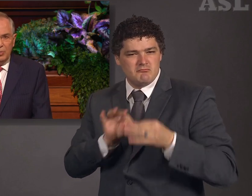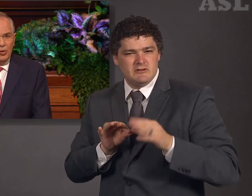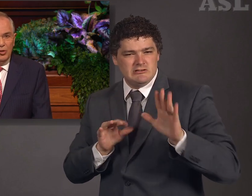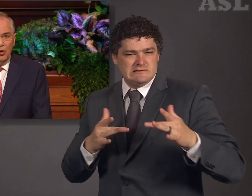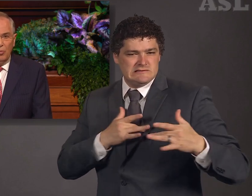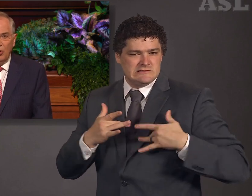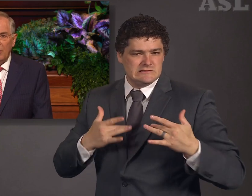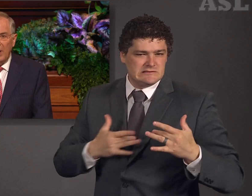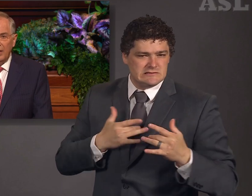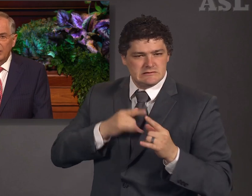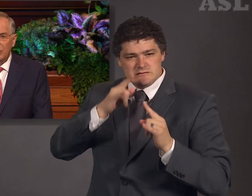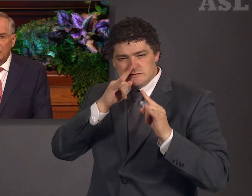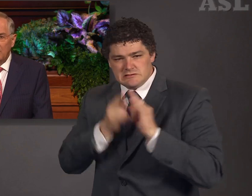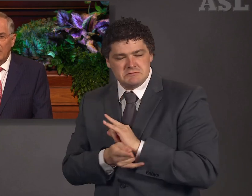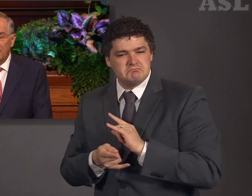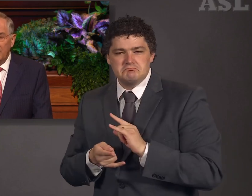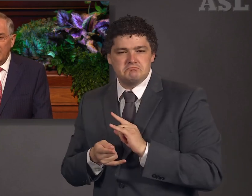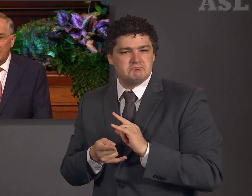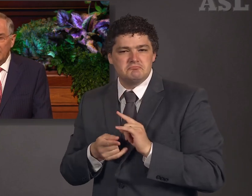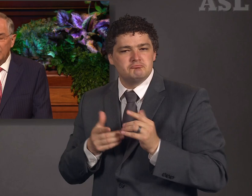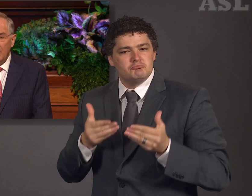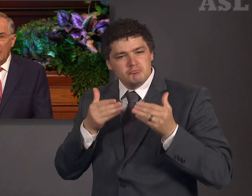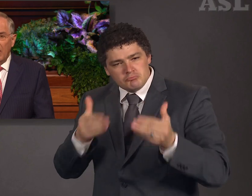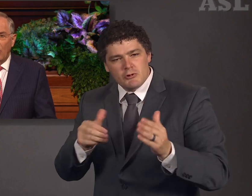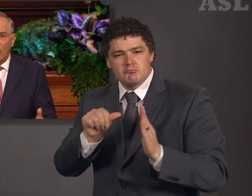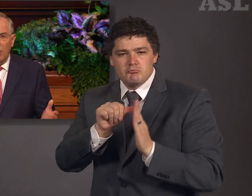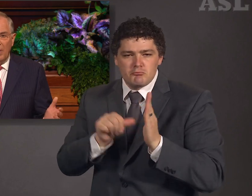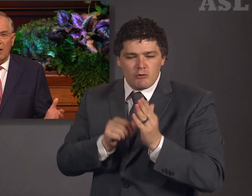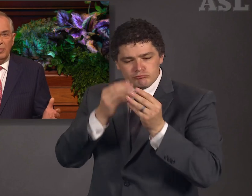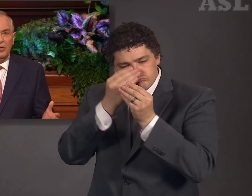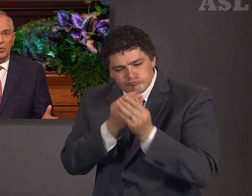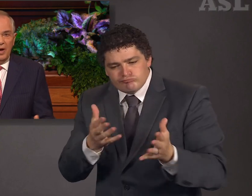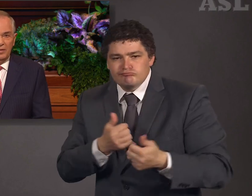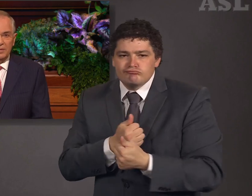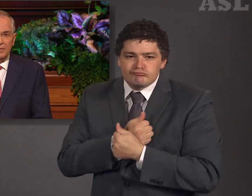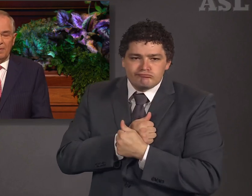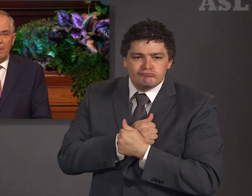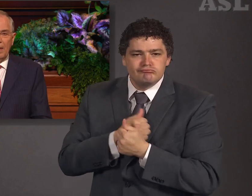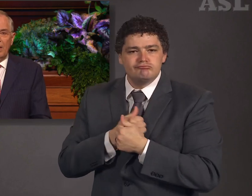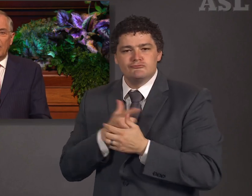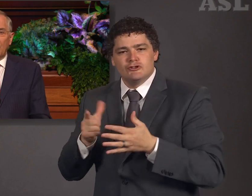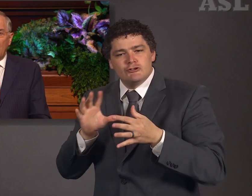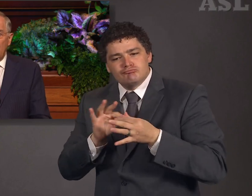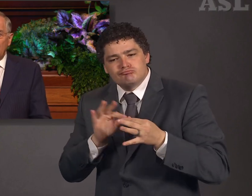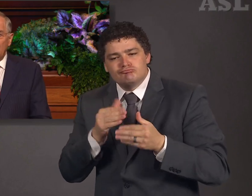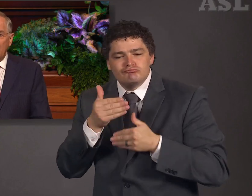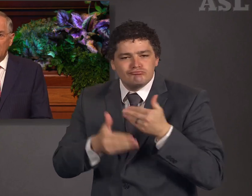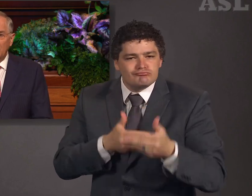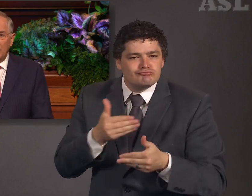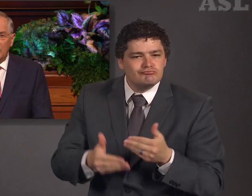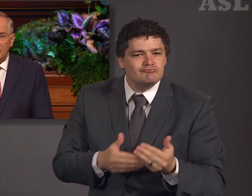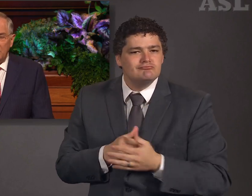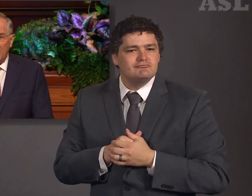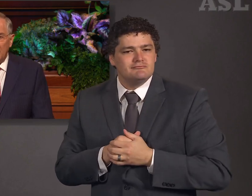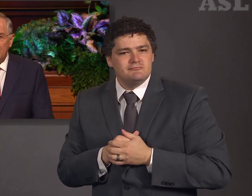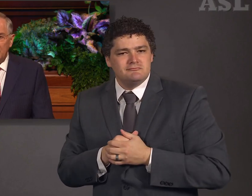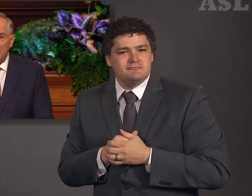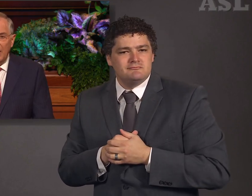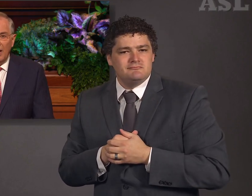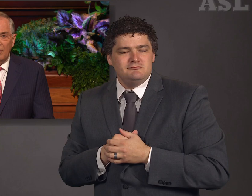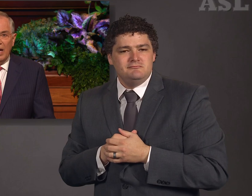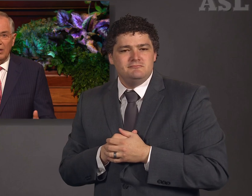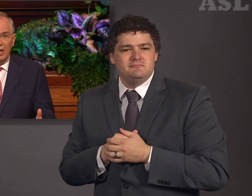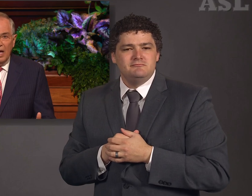Jesus spoke no more about his troubling feelings or about betrayal. Rather, he spoke to his